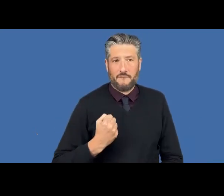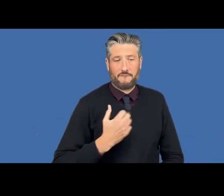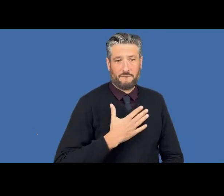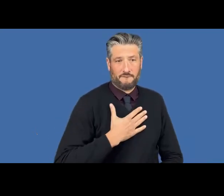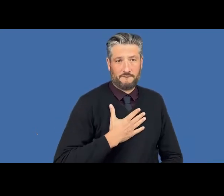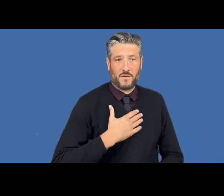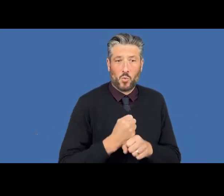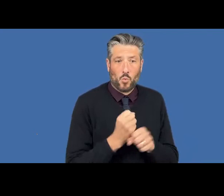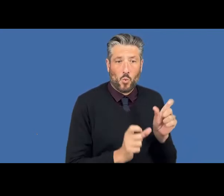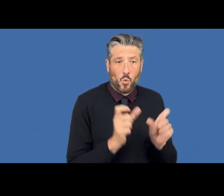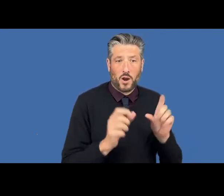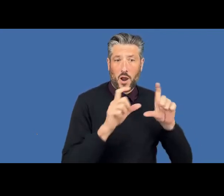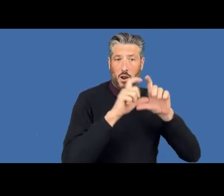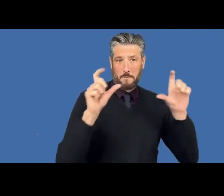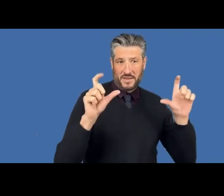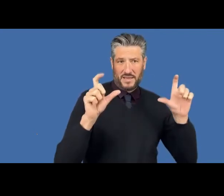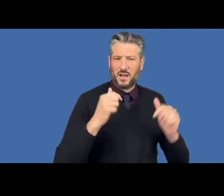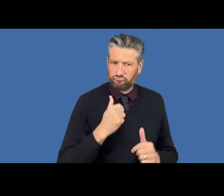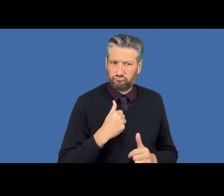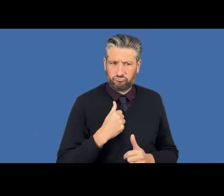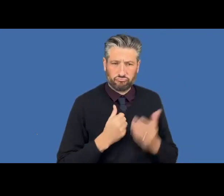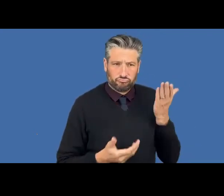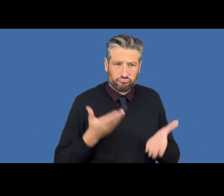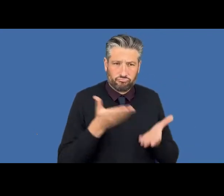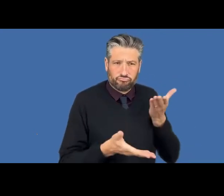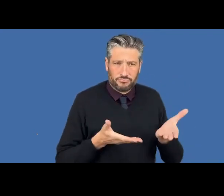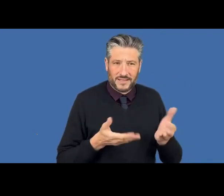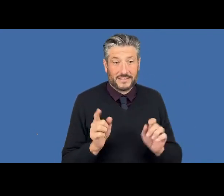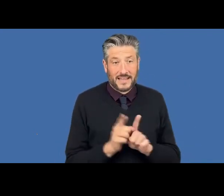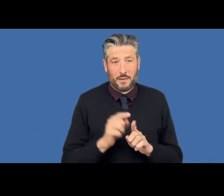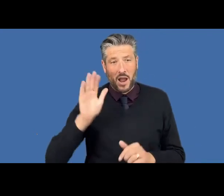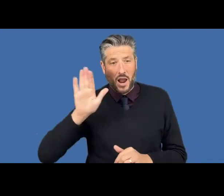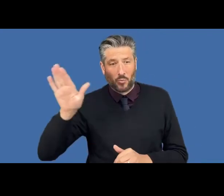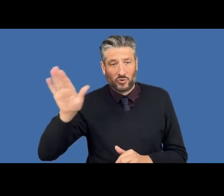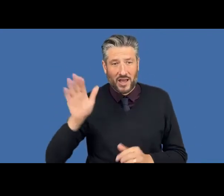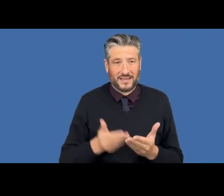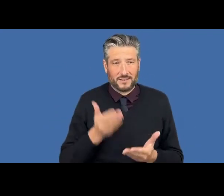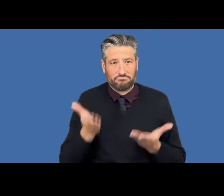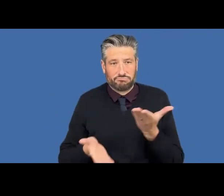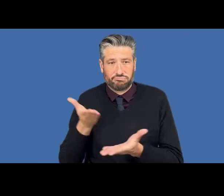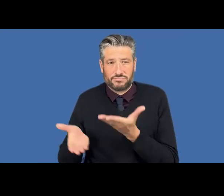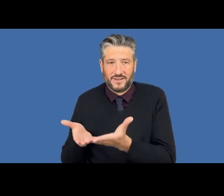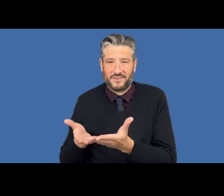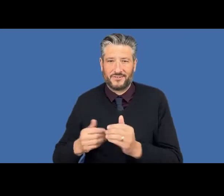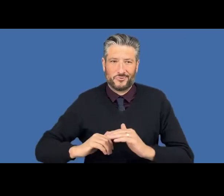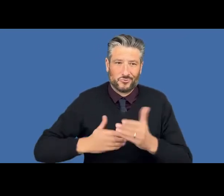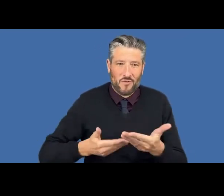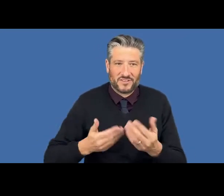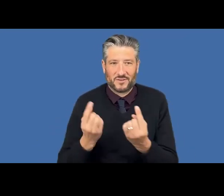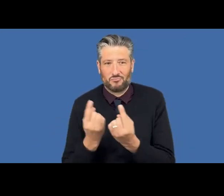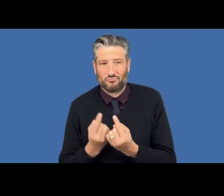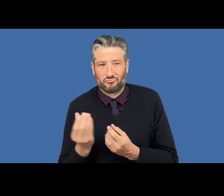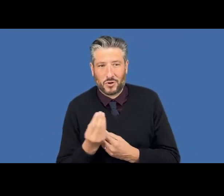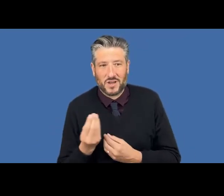services. So there's an ongoing piece of work there. And the fact is that we don't always own